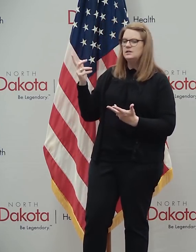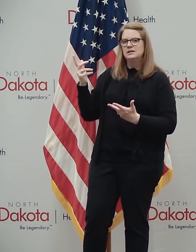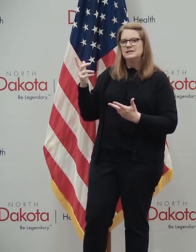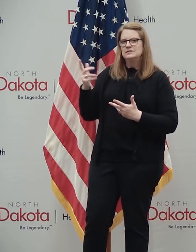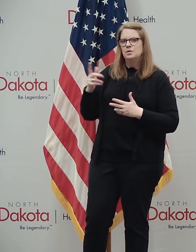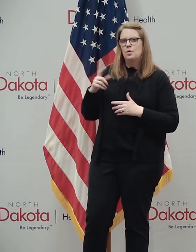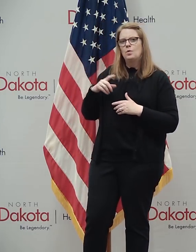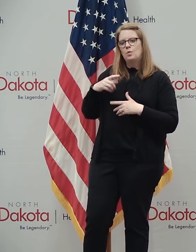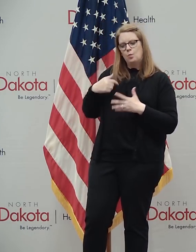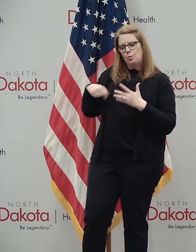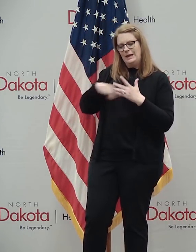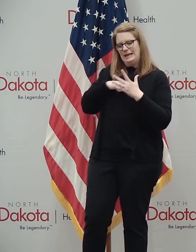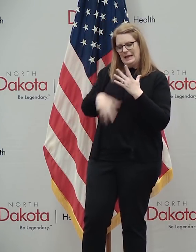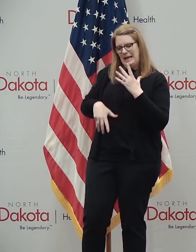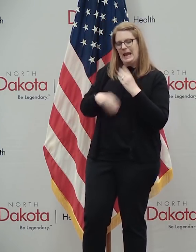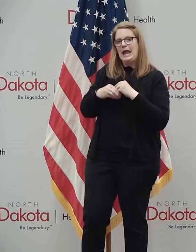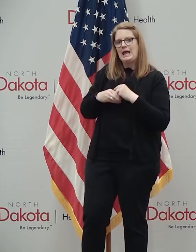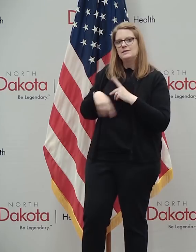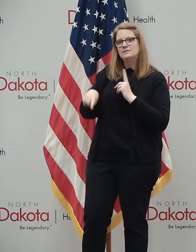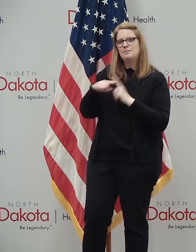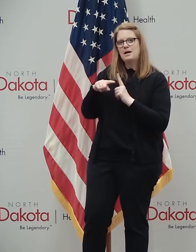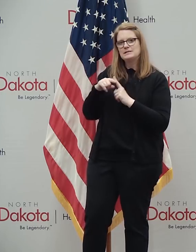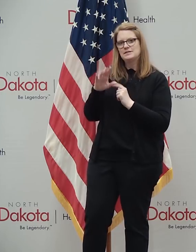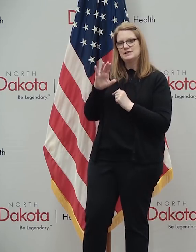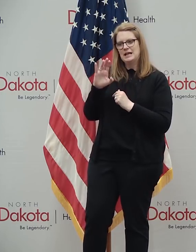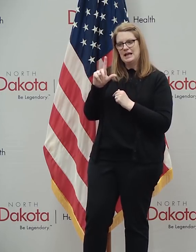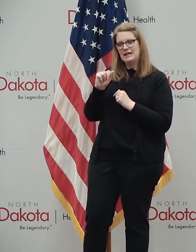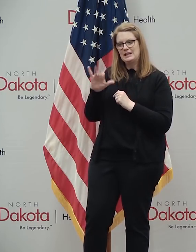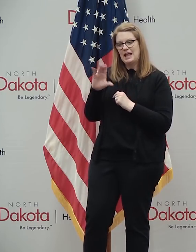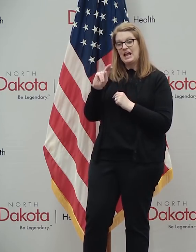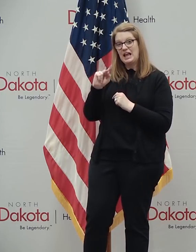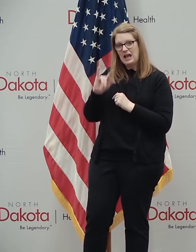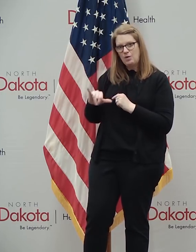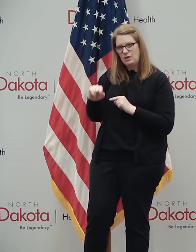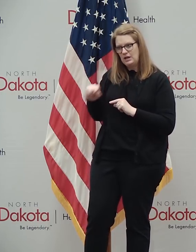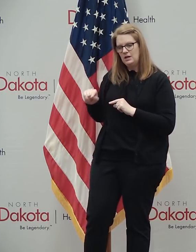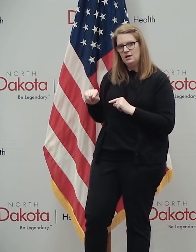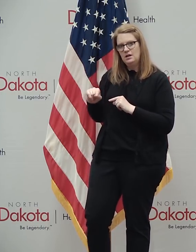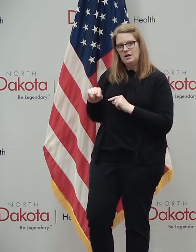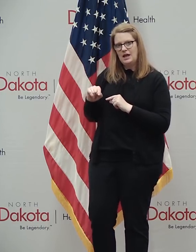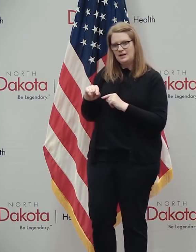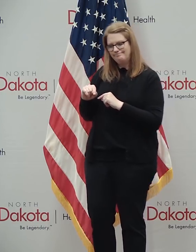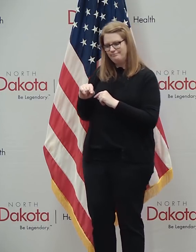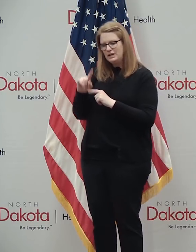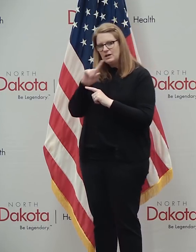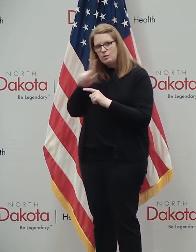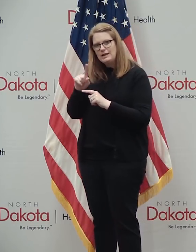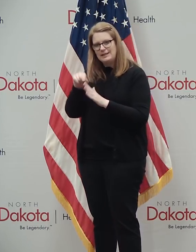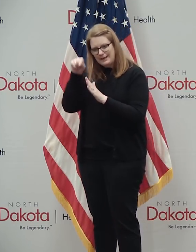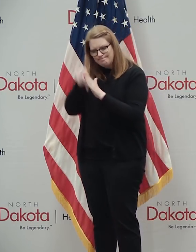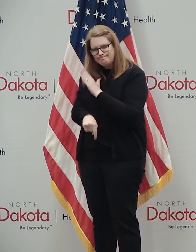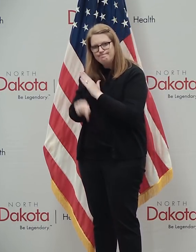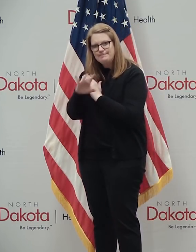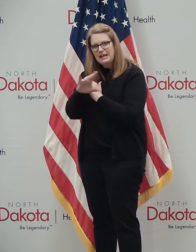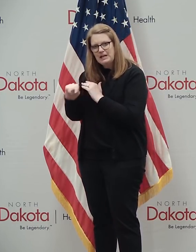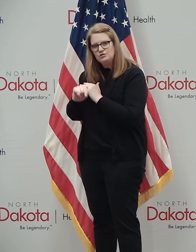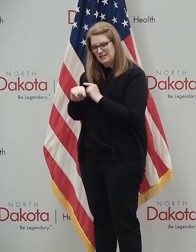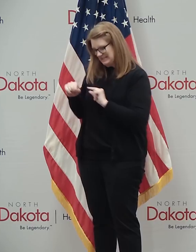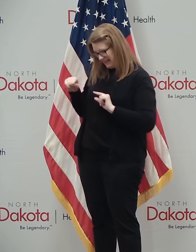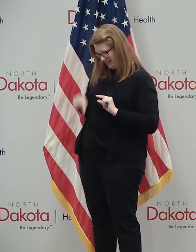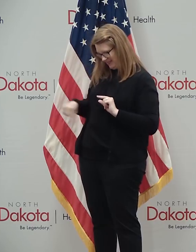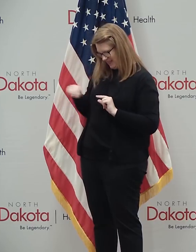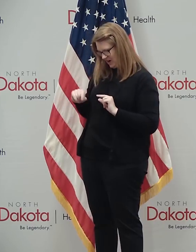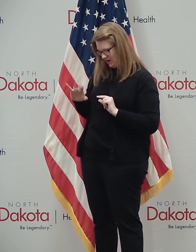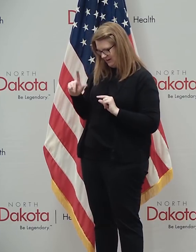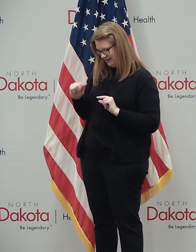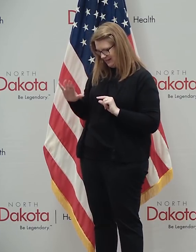tracing of positives in Clay County, because right now it's not clear that that's being done. And so we want to make sure that we would need